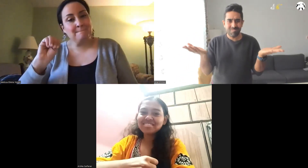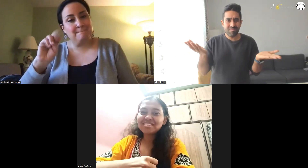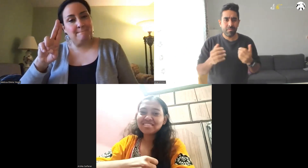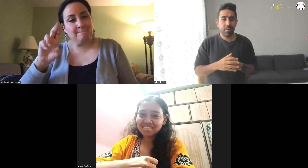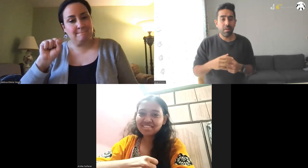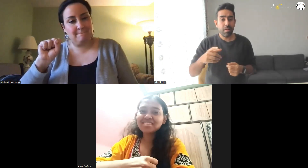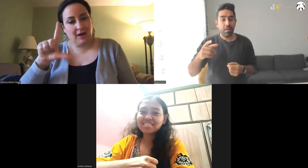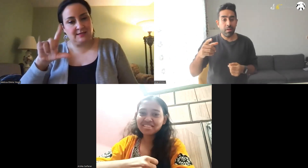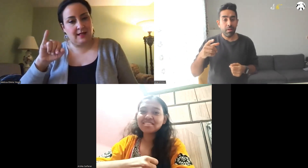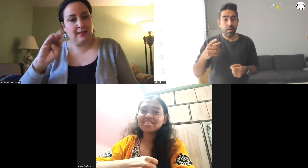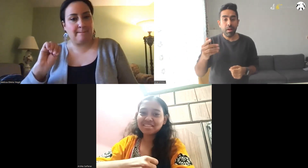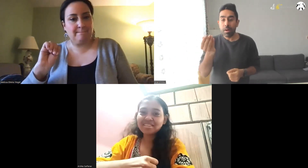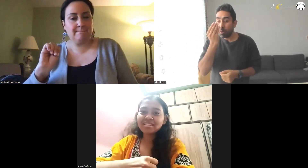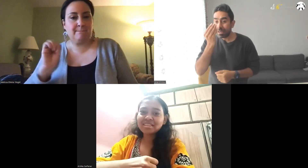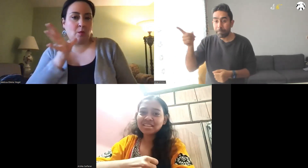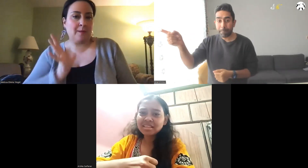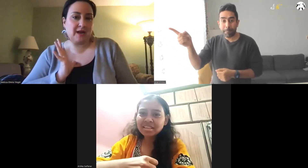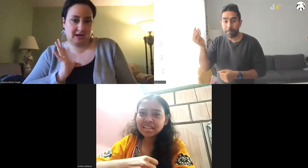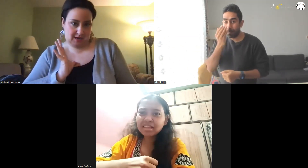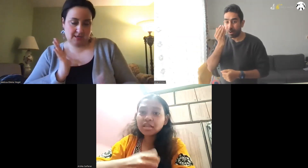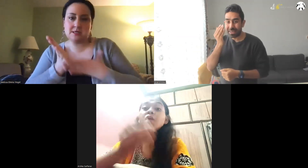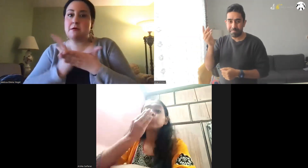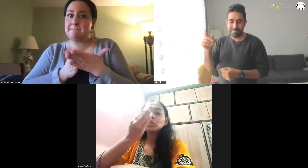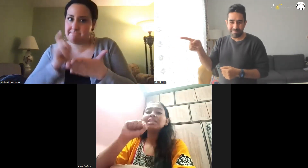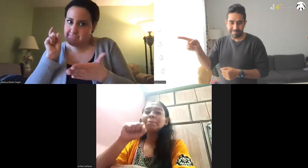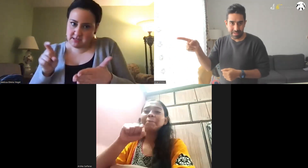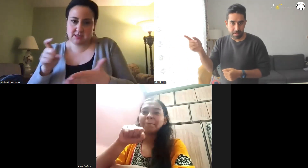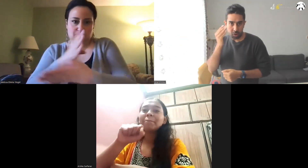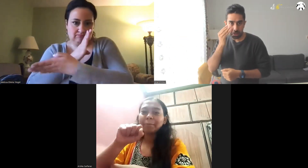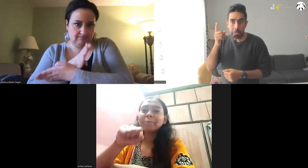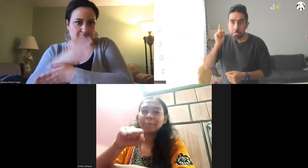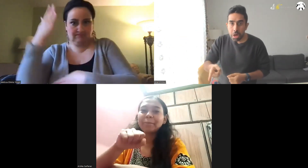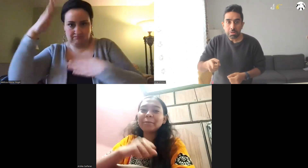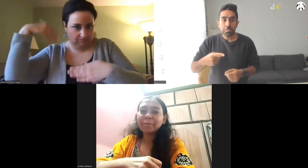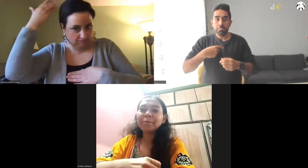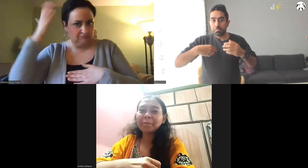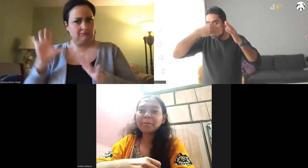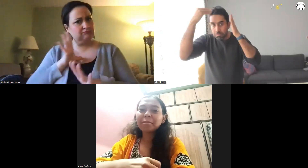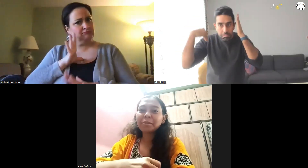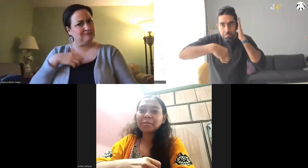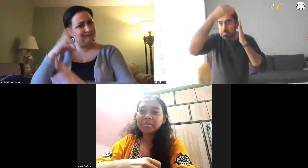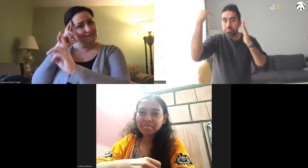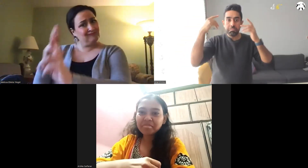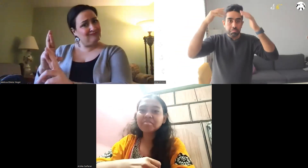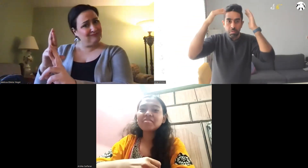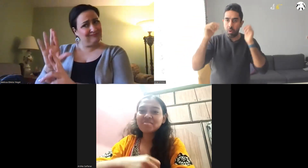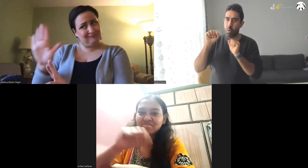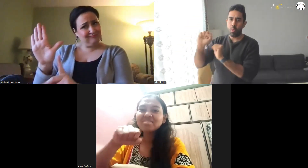be in that particular path. So it's also kind of your decision. In the Muslim, when we talk about Muslim community, they